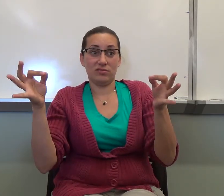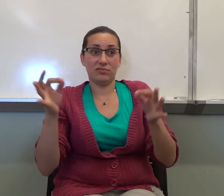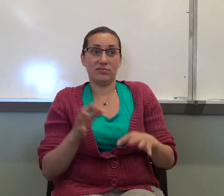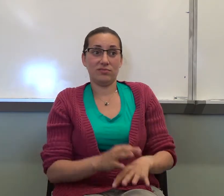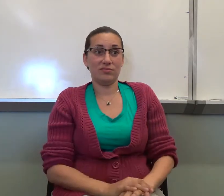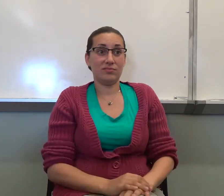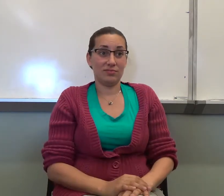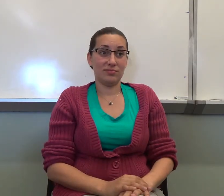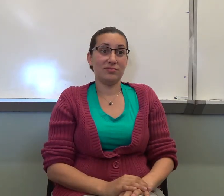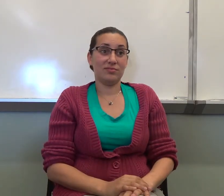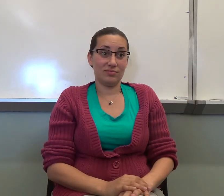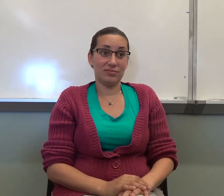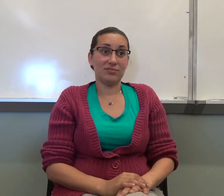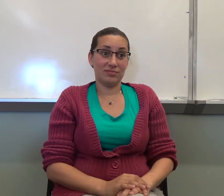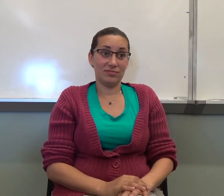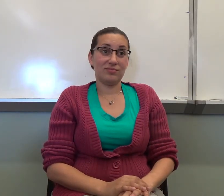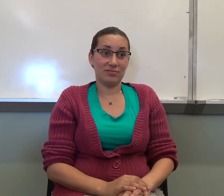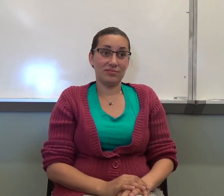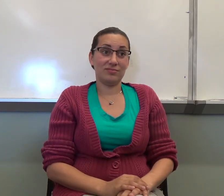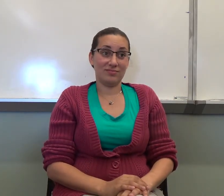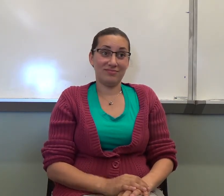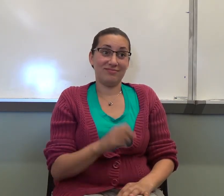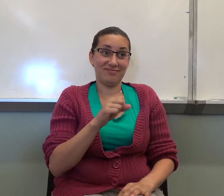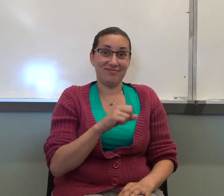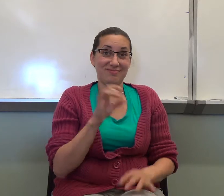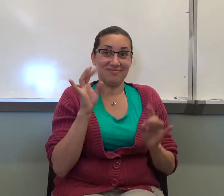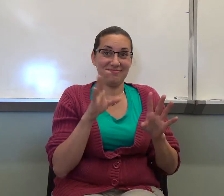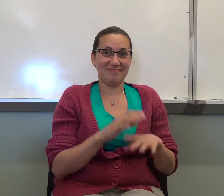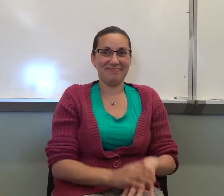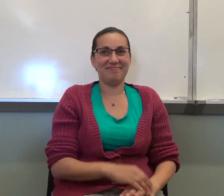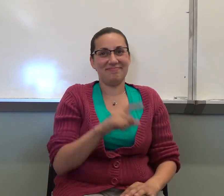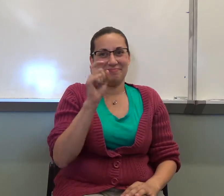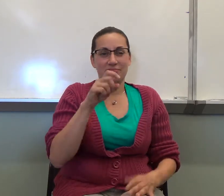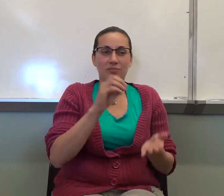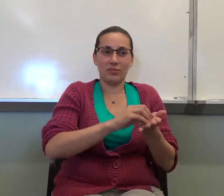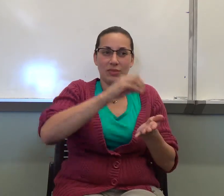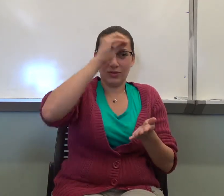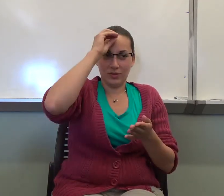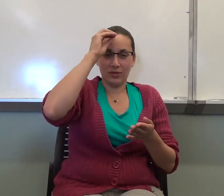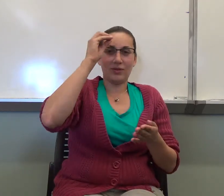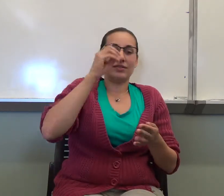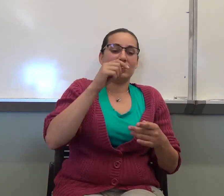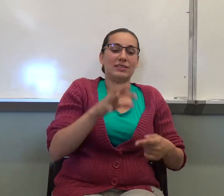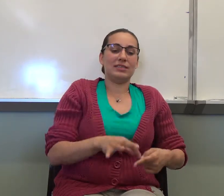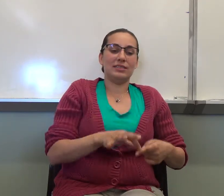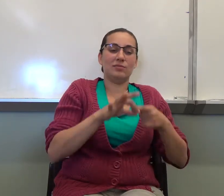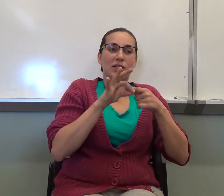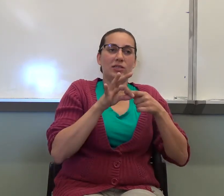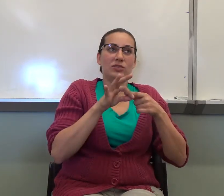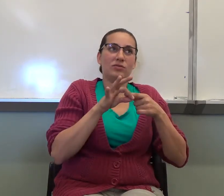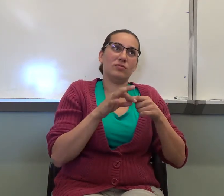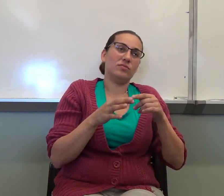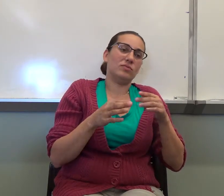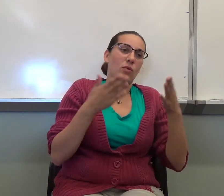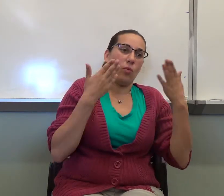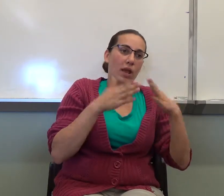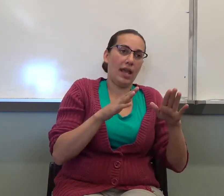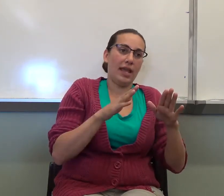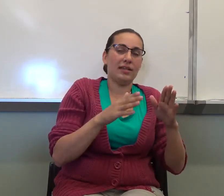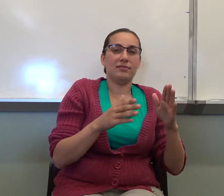like fractions with numbers. You know, you have to learn specific techniques with those things like LCDs and so forth. Well, the same thing